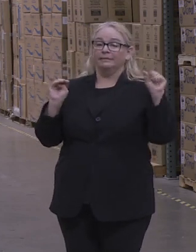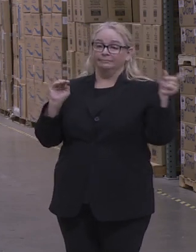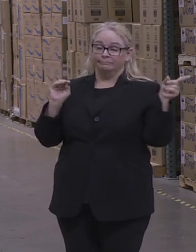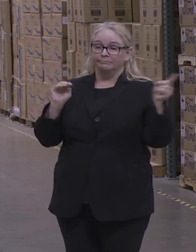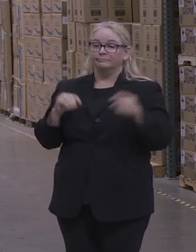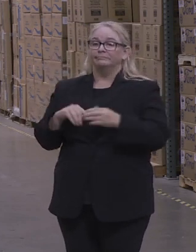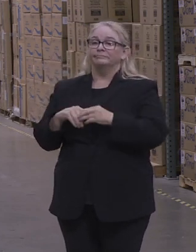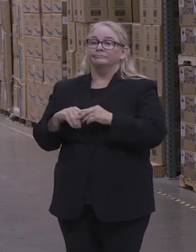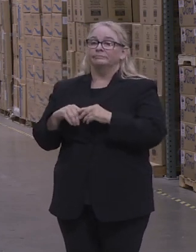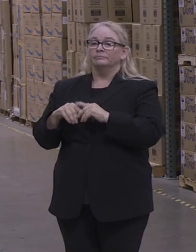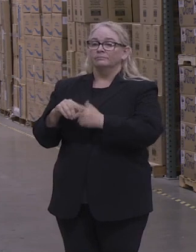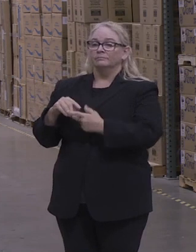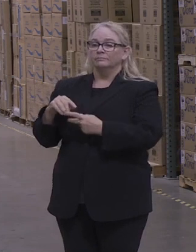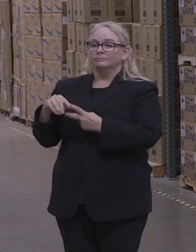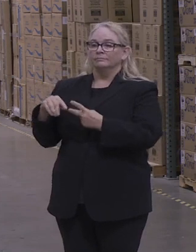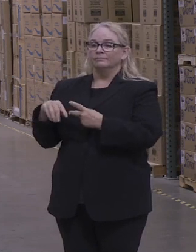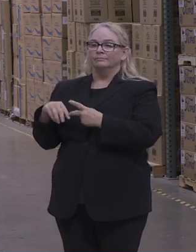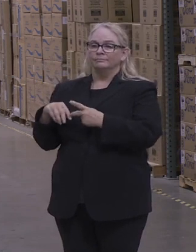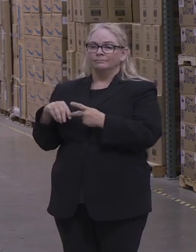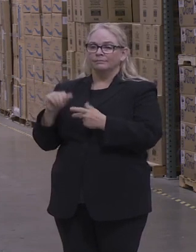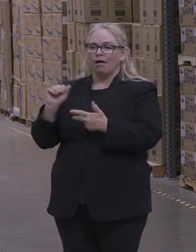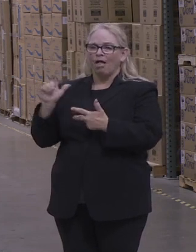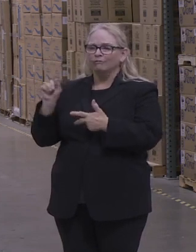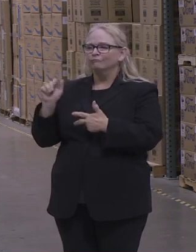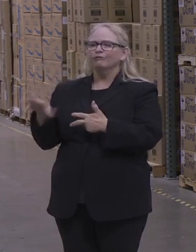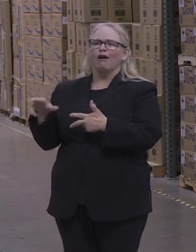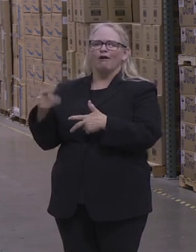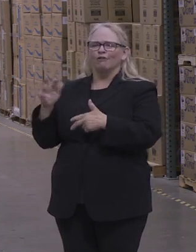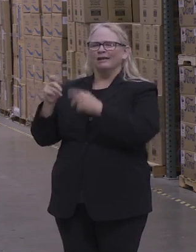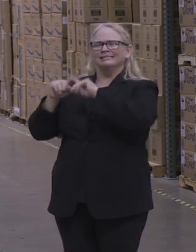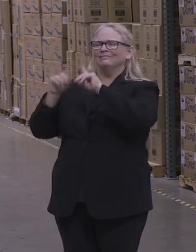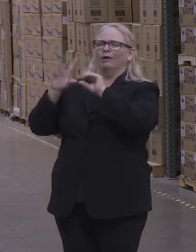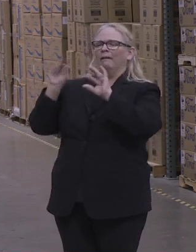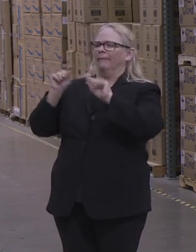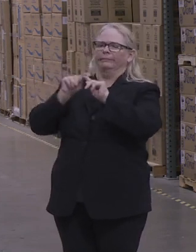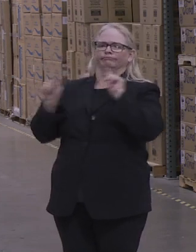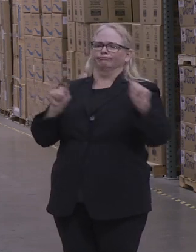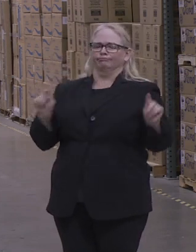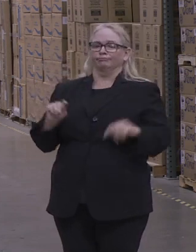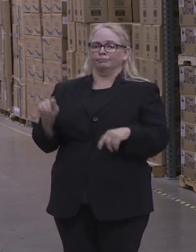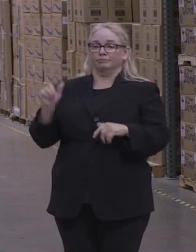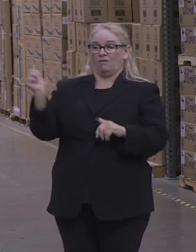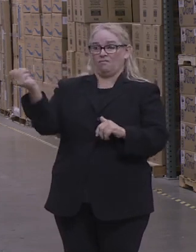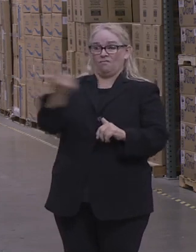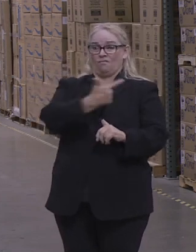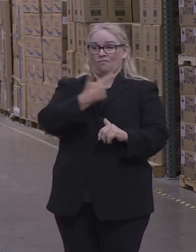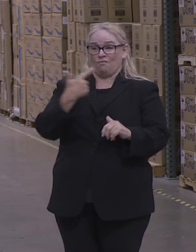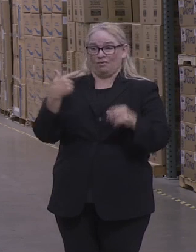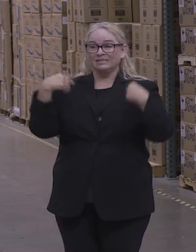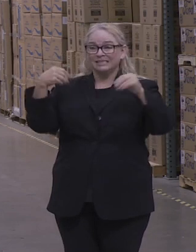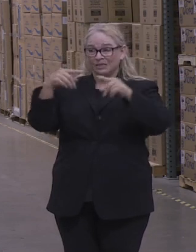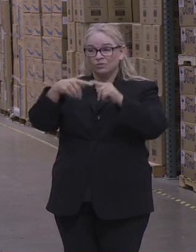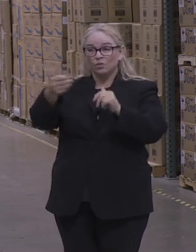Grainger, All-Star, others that are sourcing a lot of their supplies from 3M directly. Interestingly, we